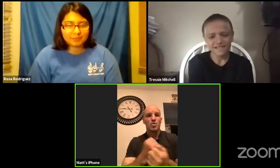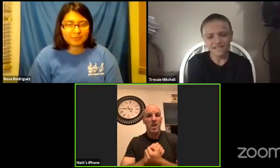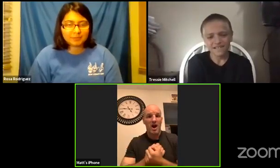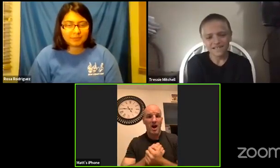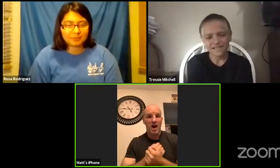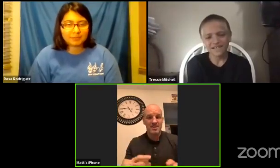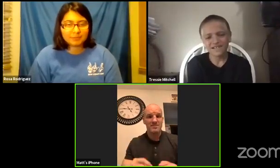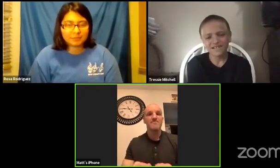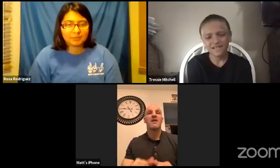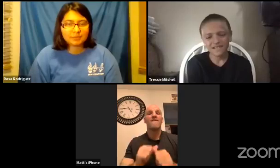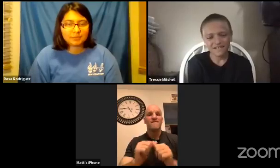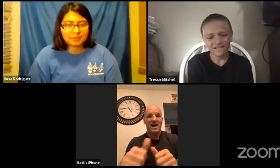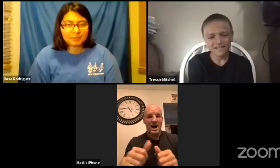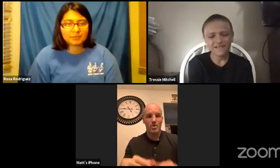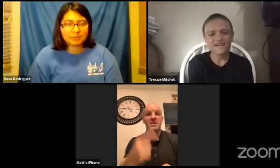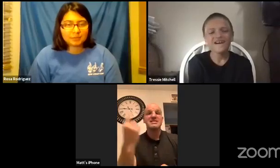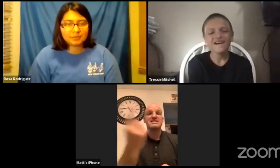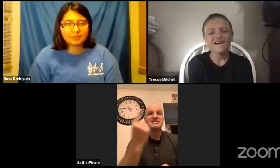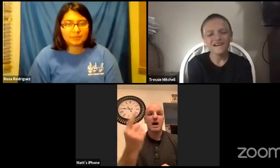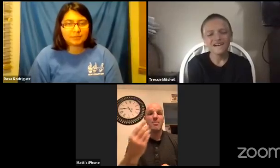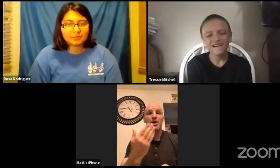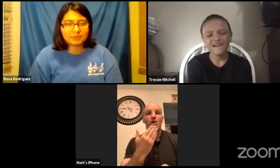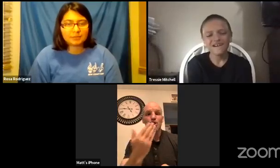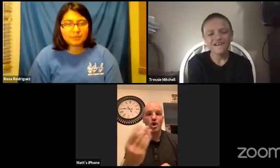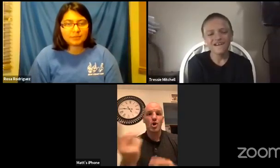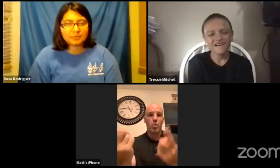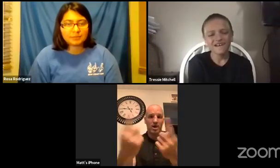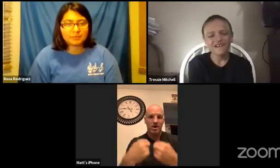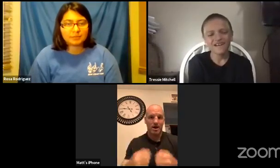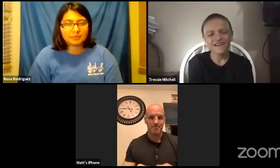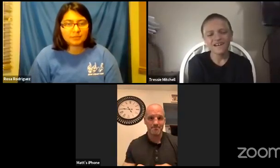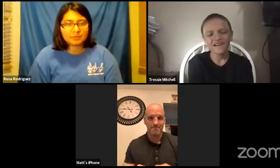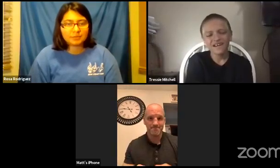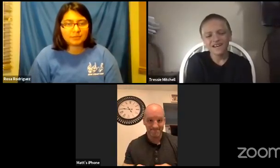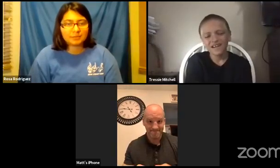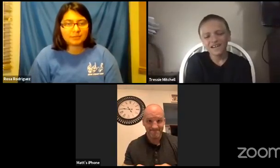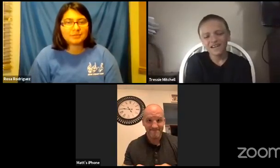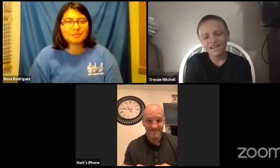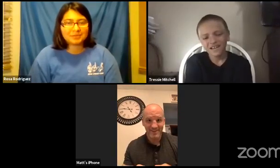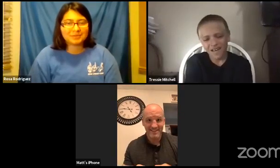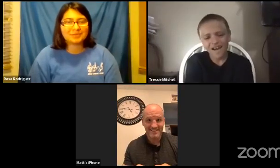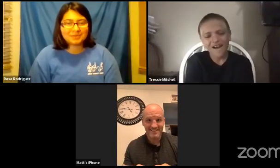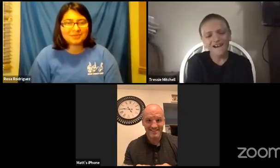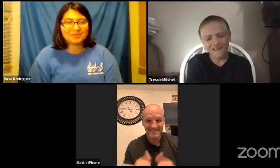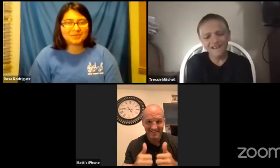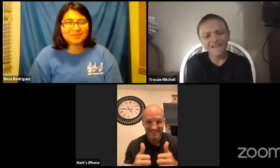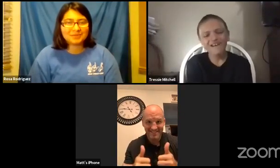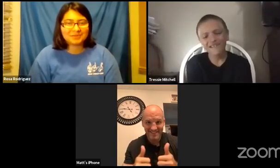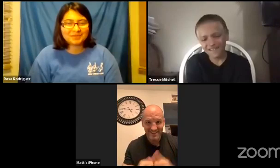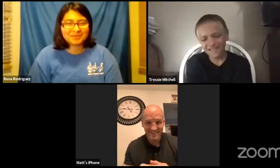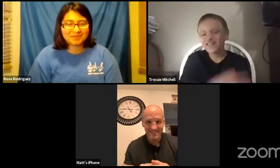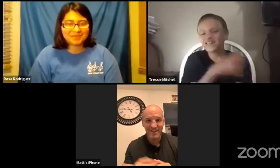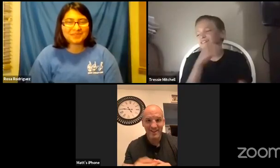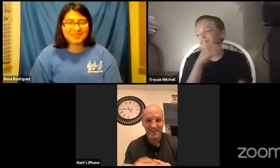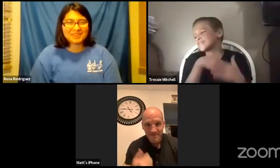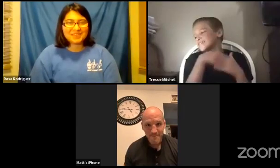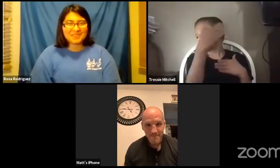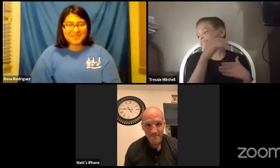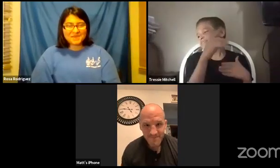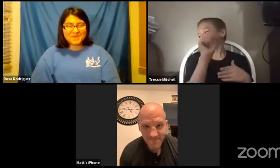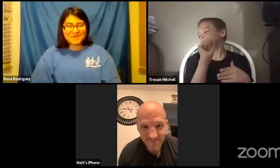drive, your passion, whatever it is you love, follow through, and something good will come in return.